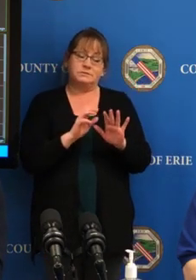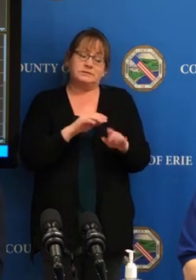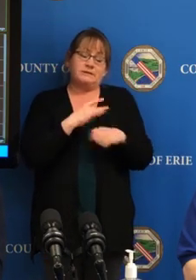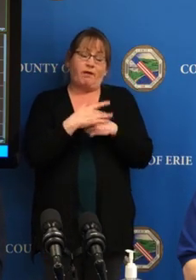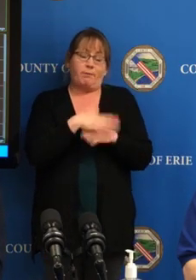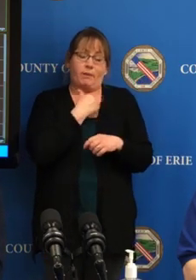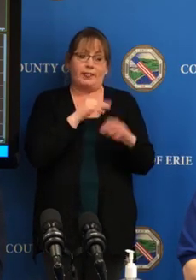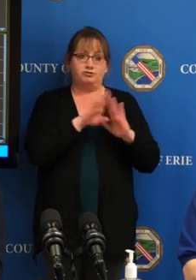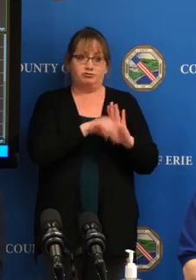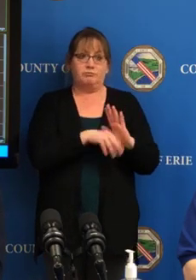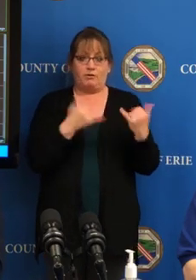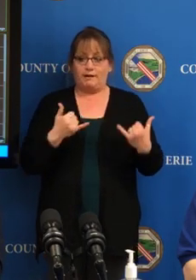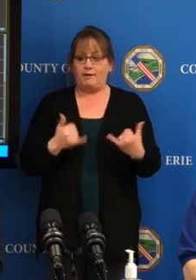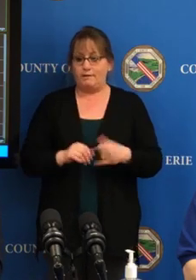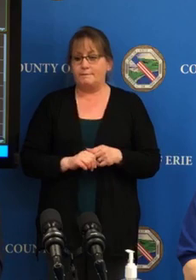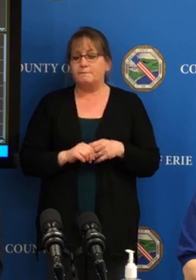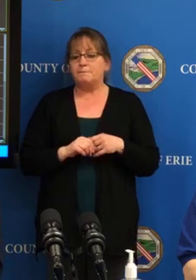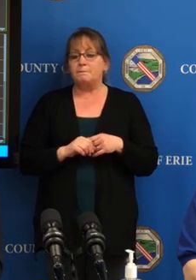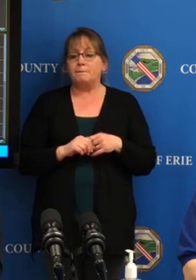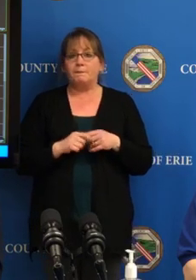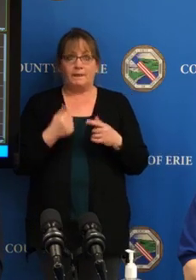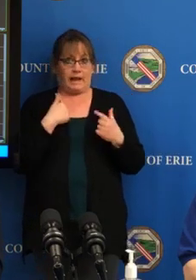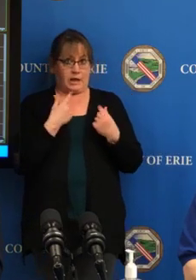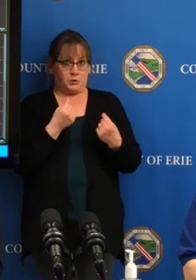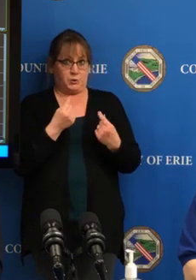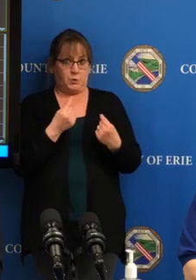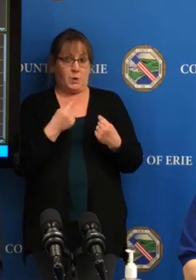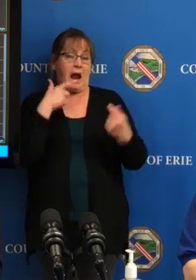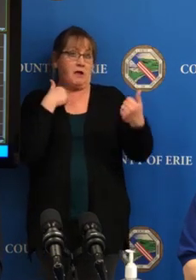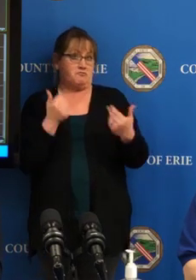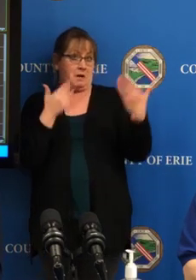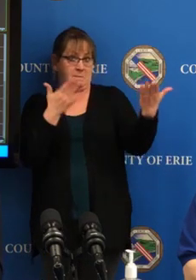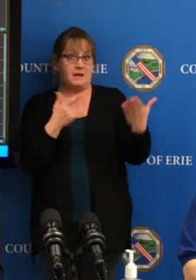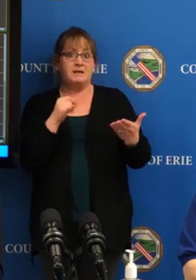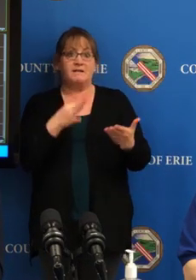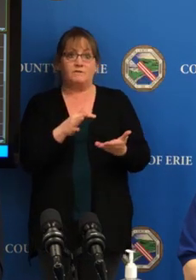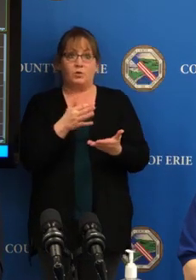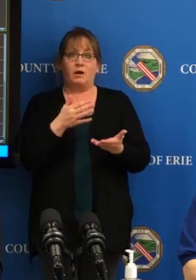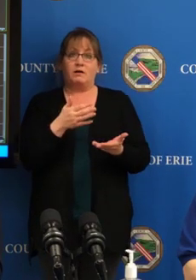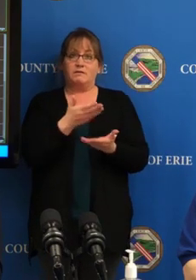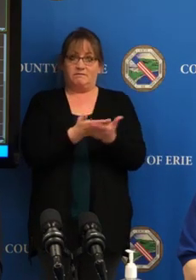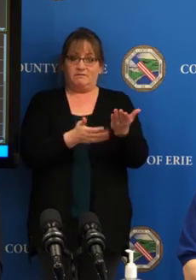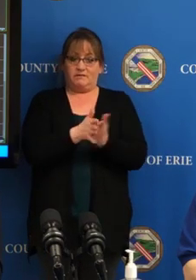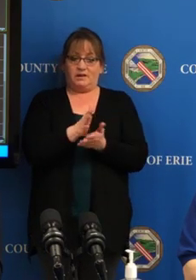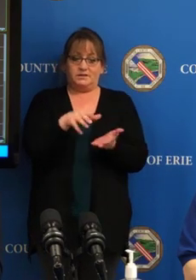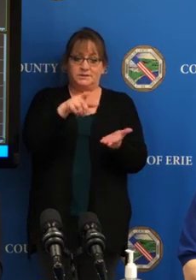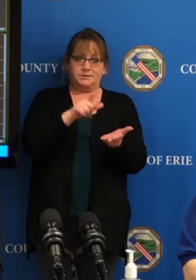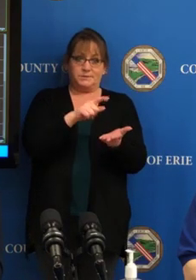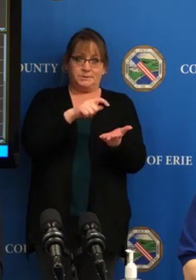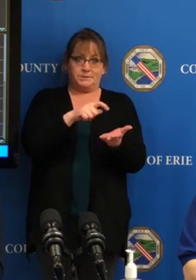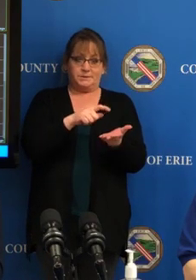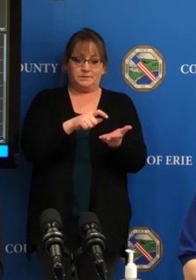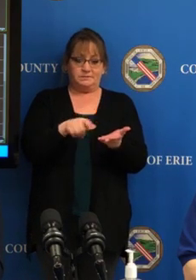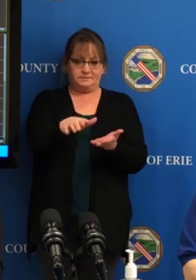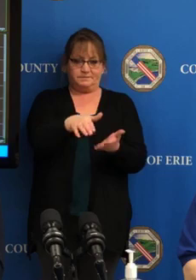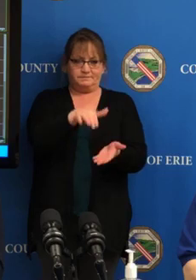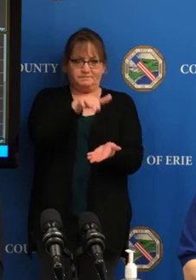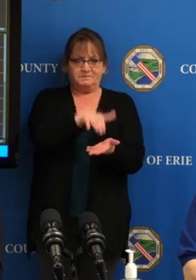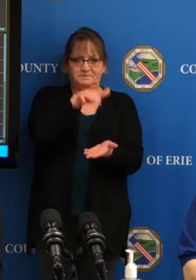now. What I do and what we're recommending is if you have hand sanitizers or the spray pump type